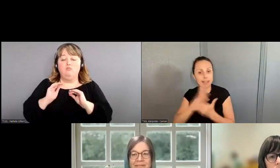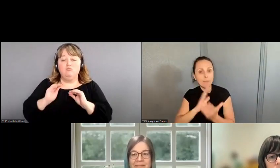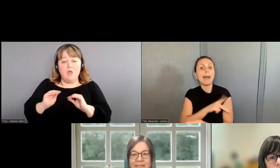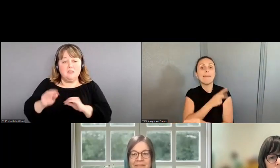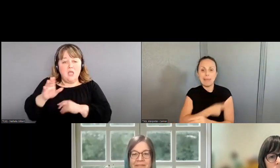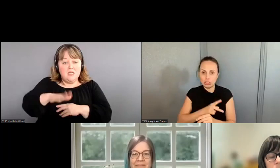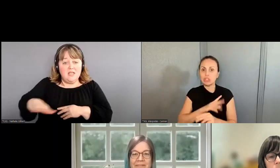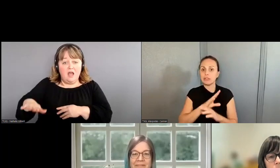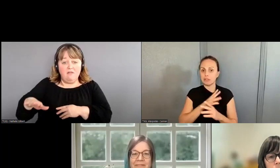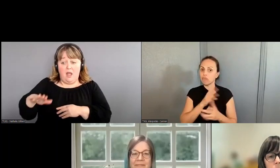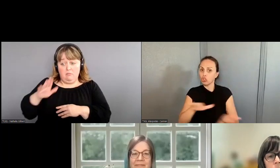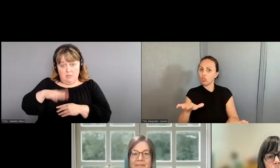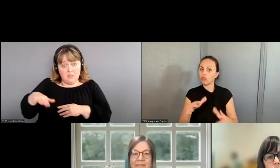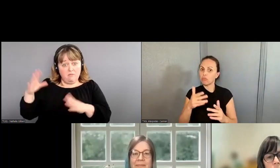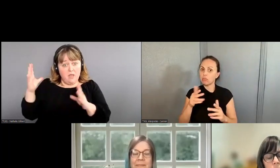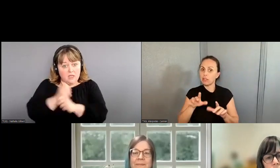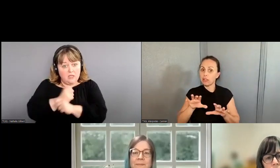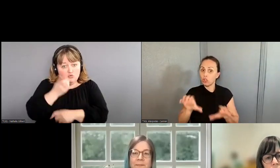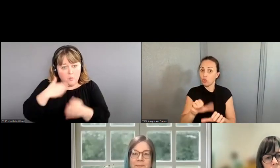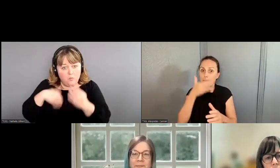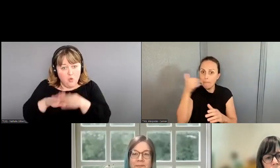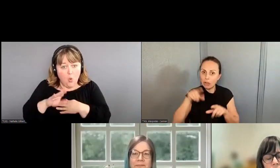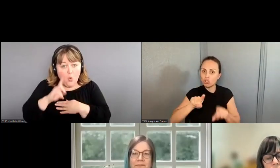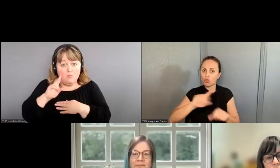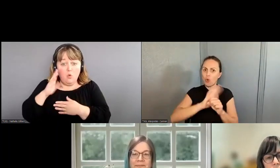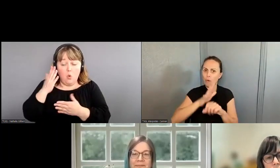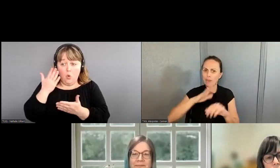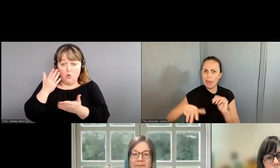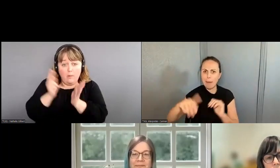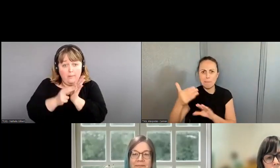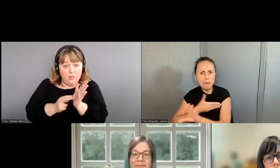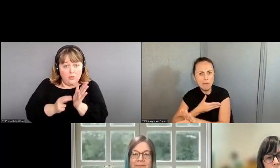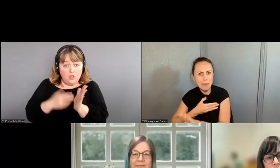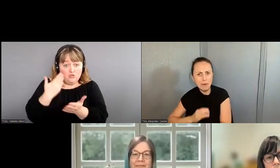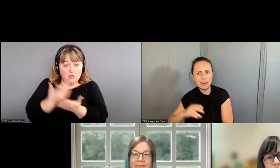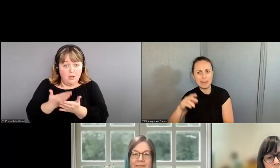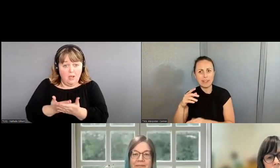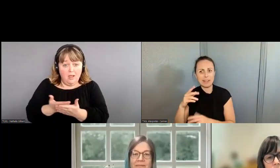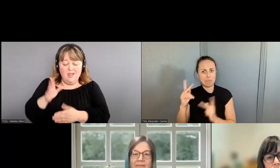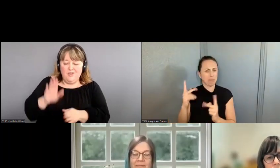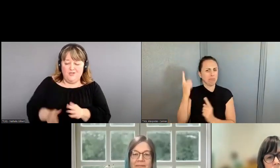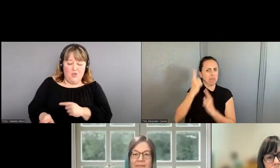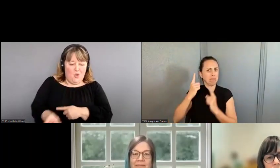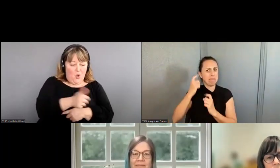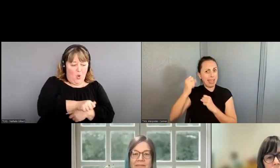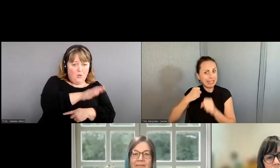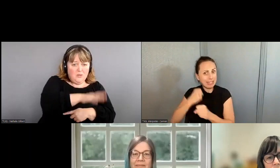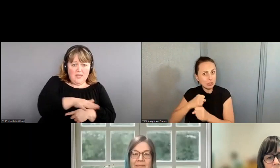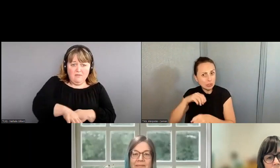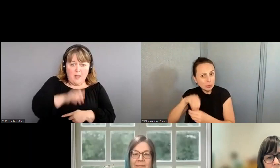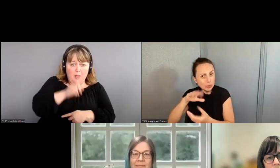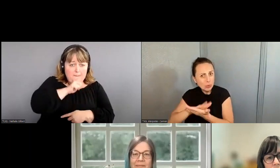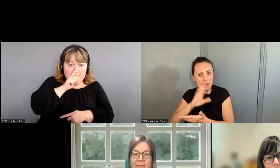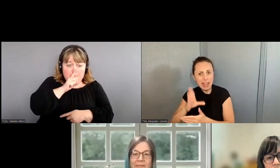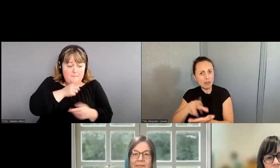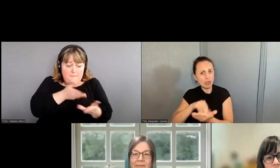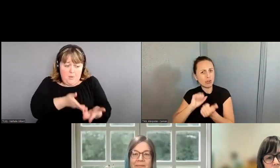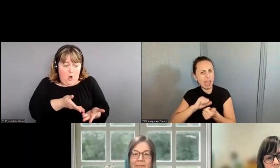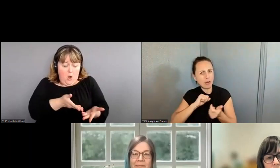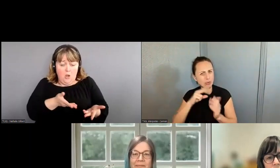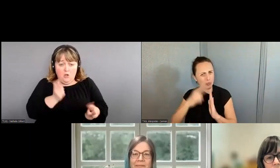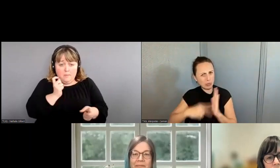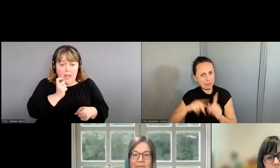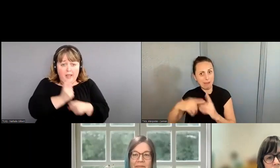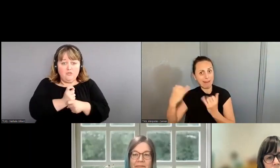was before. And parents were questioning, well, he was so many years in school, never learned to read, and now he comes back and he's reading